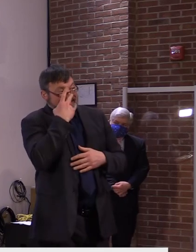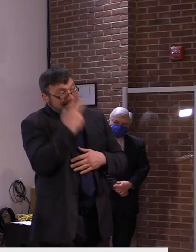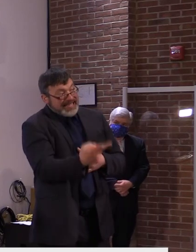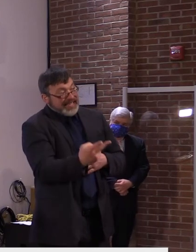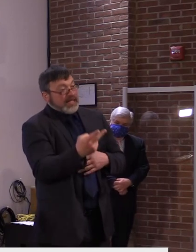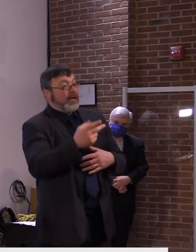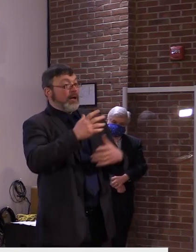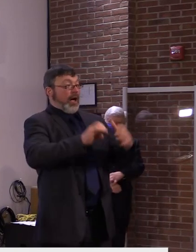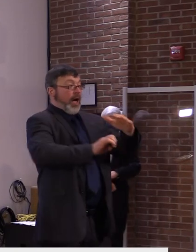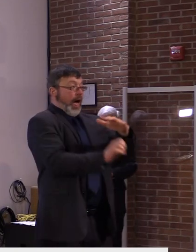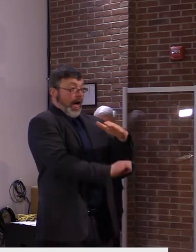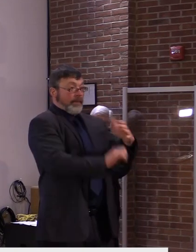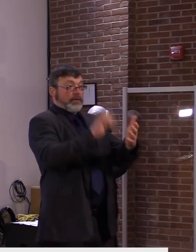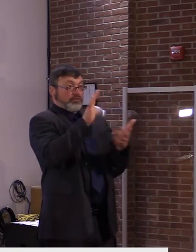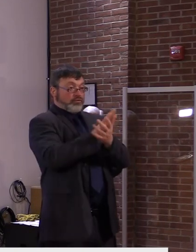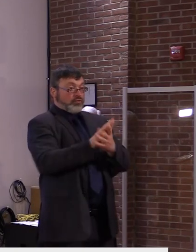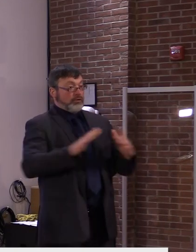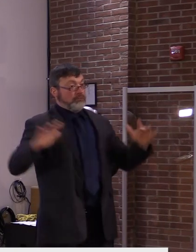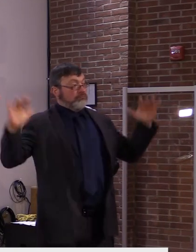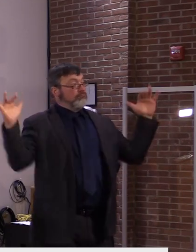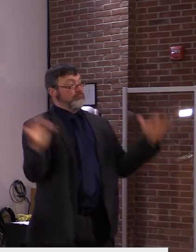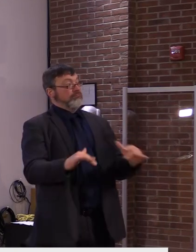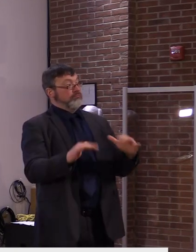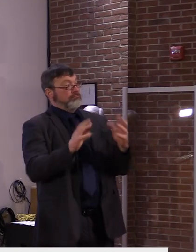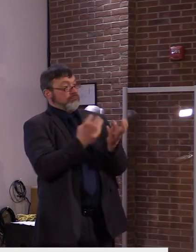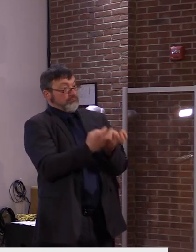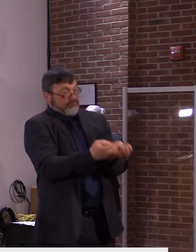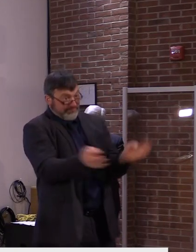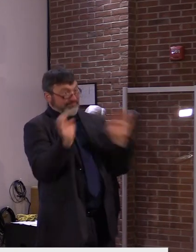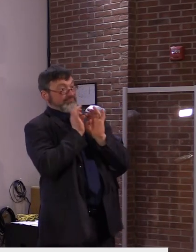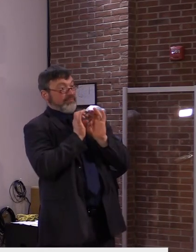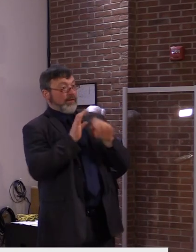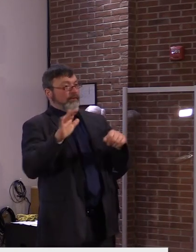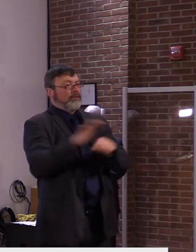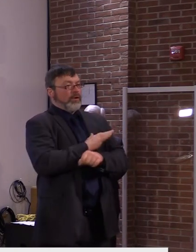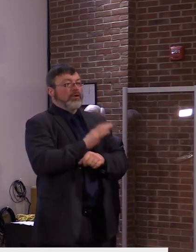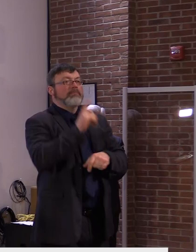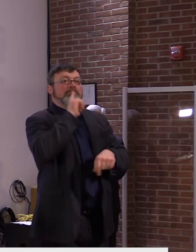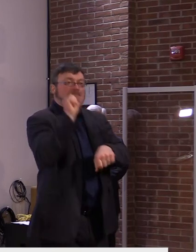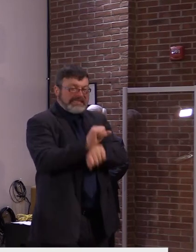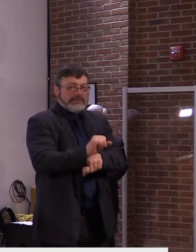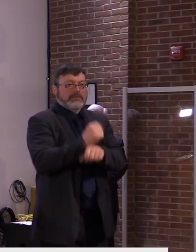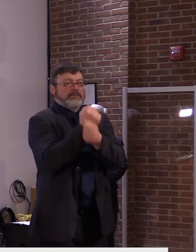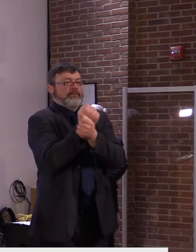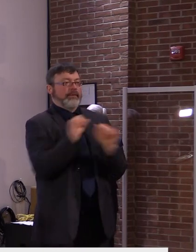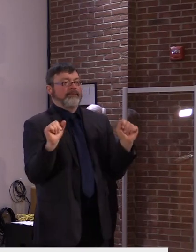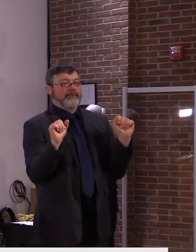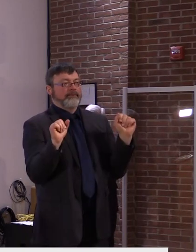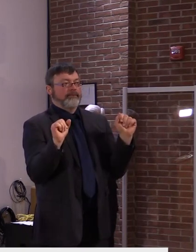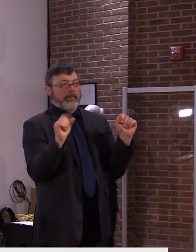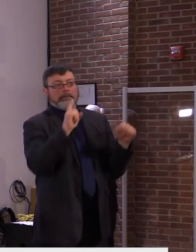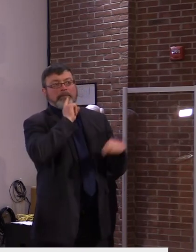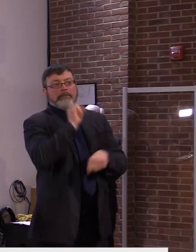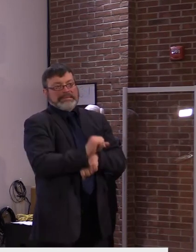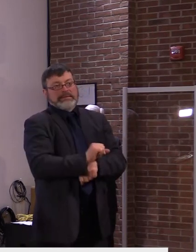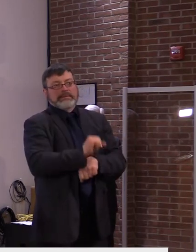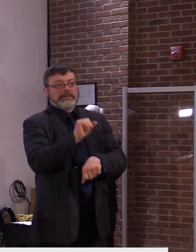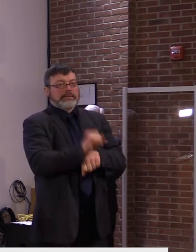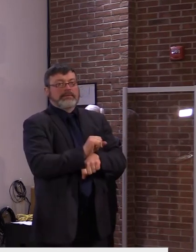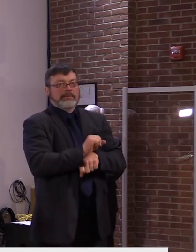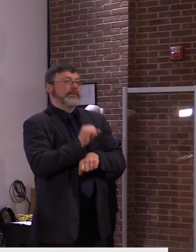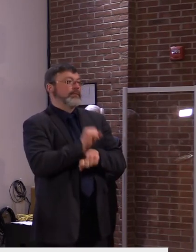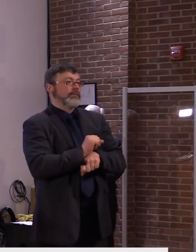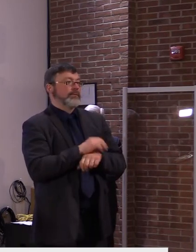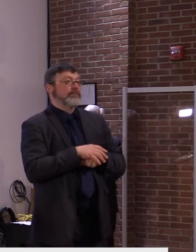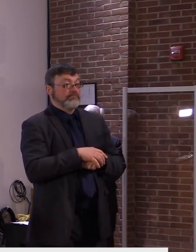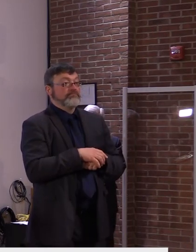safe activity and one that rarely has to be interrupted by going to remote